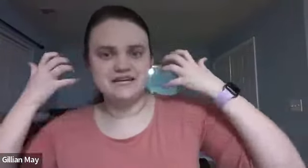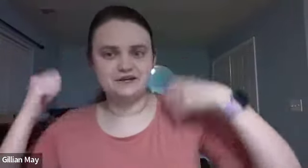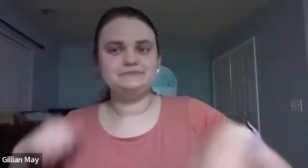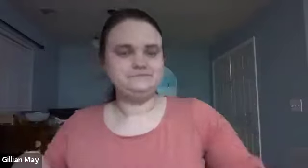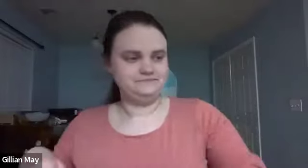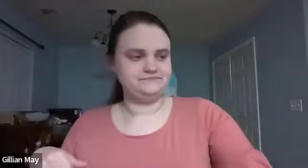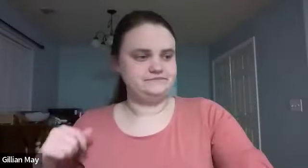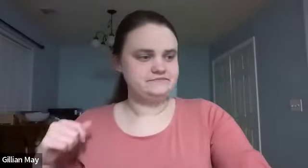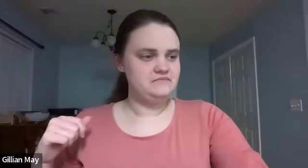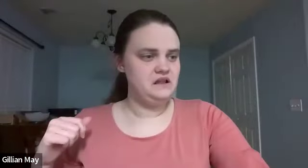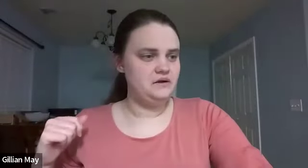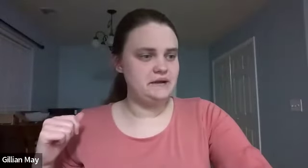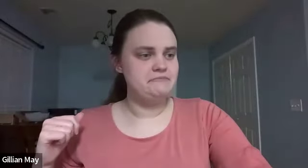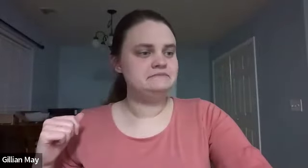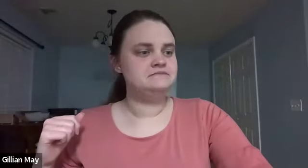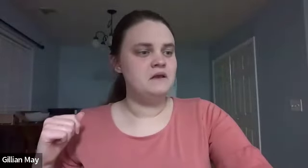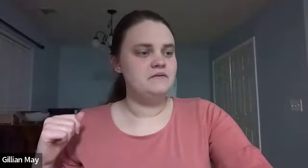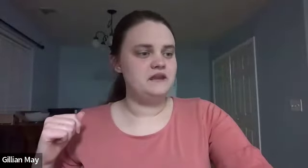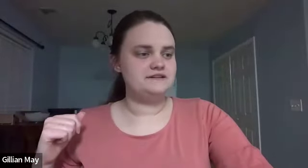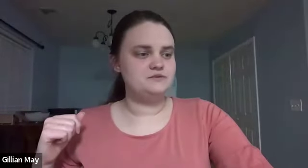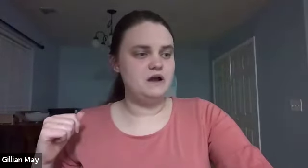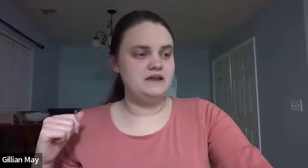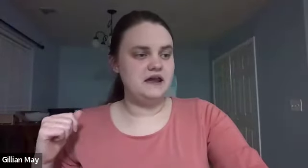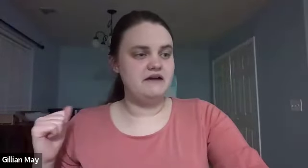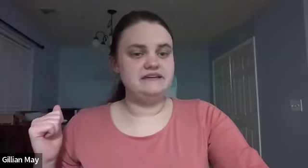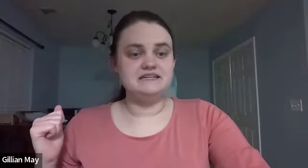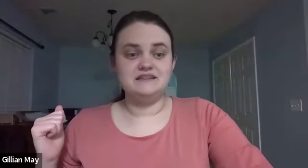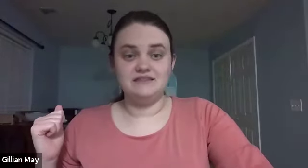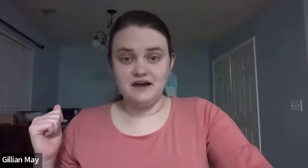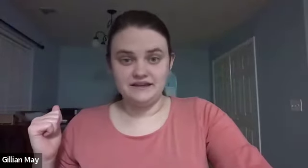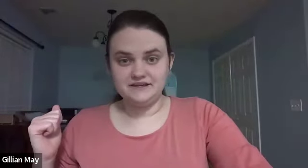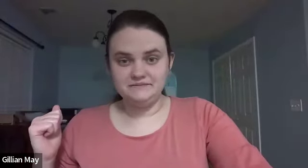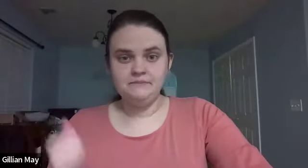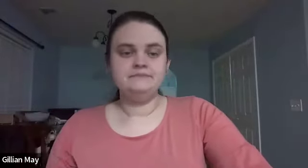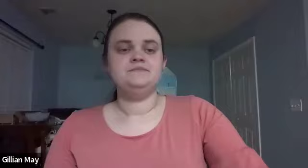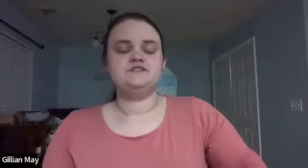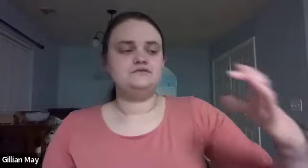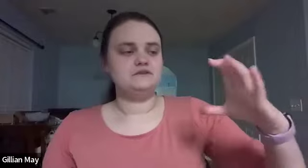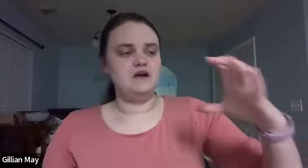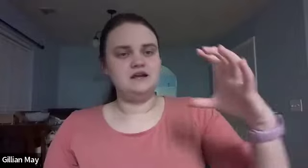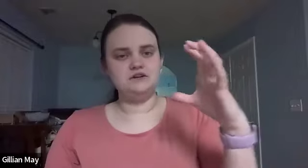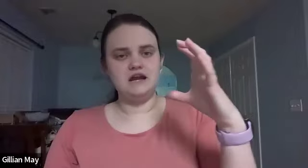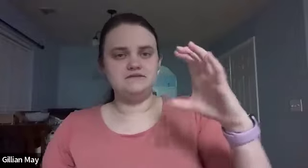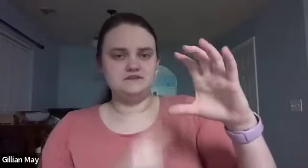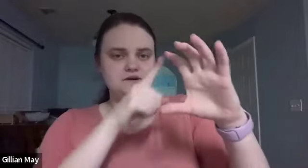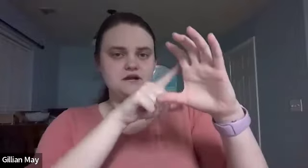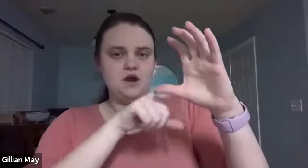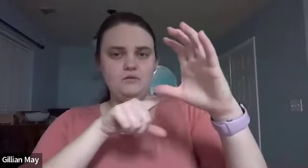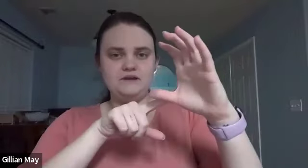Tiger. Okay. The next one I have is lion. So for lion, you're going to have this very